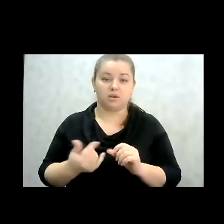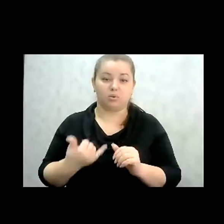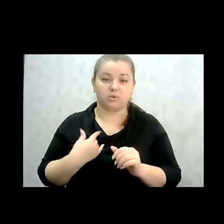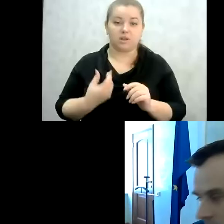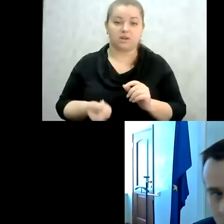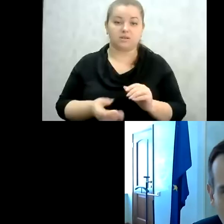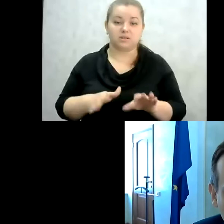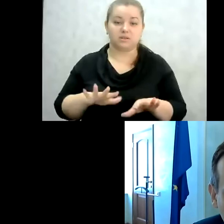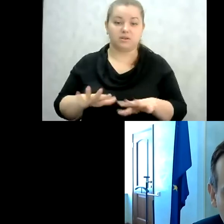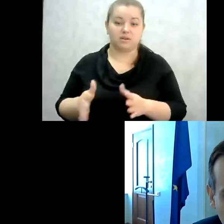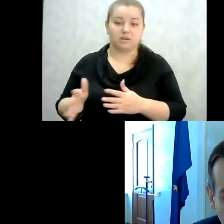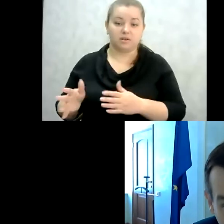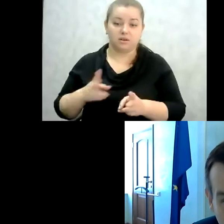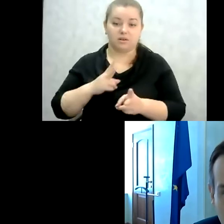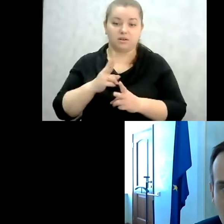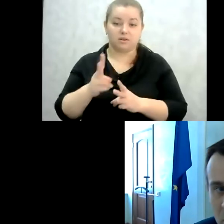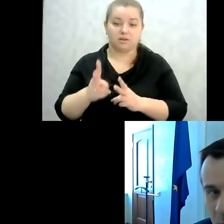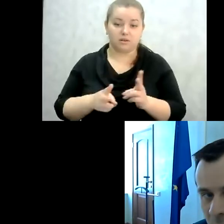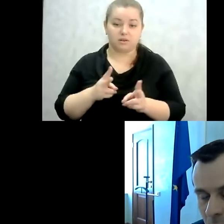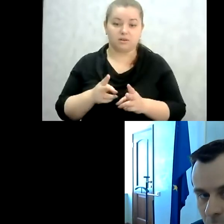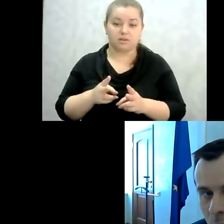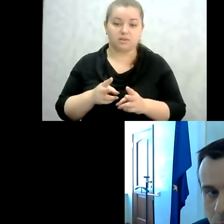for the registers,